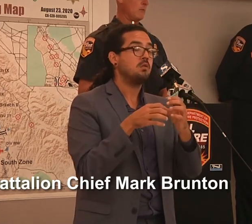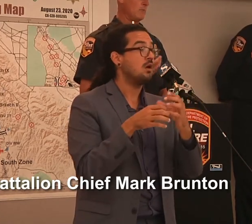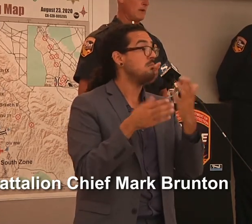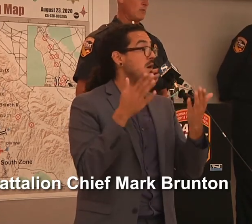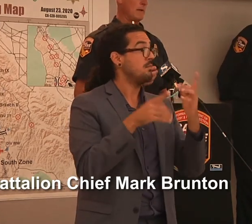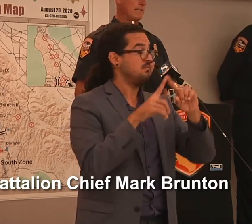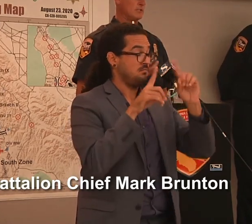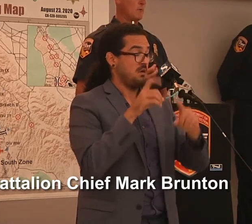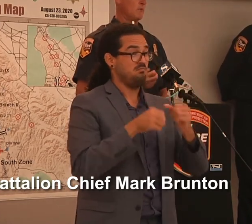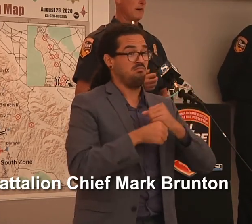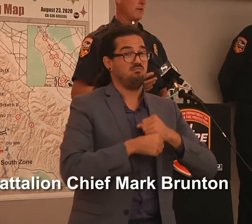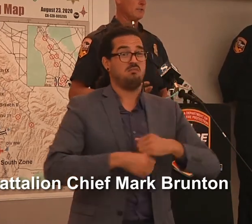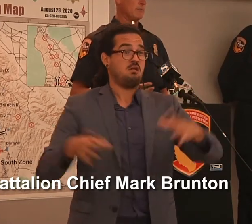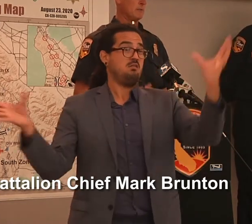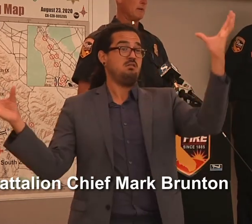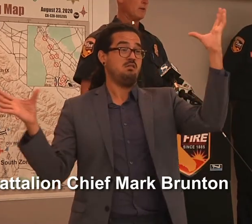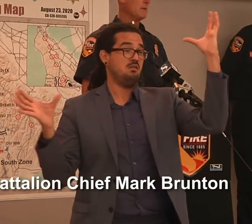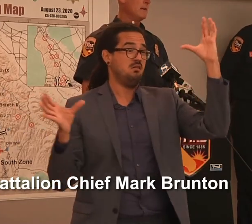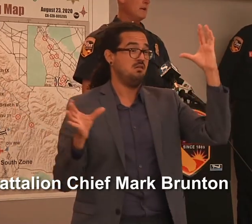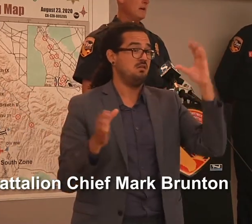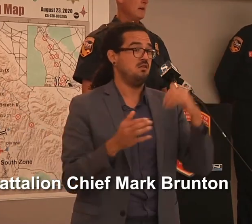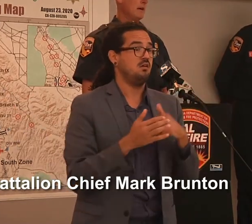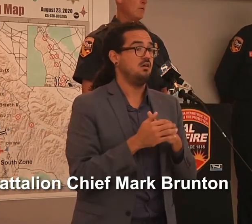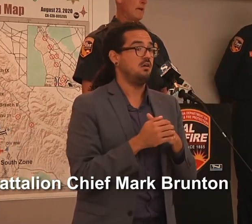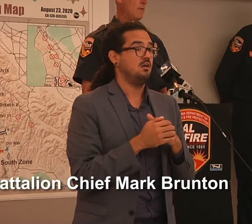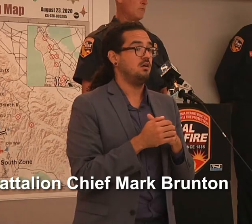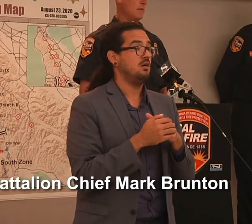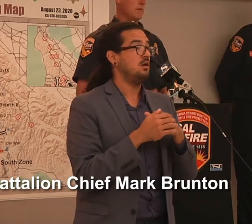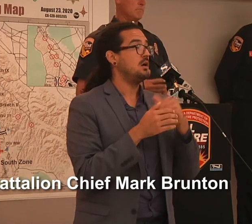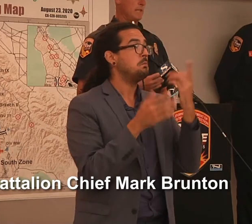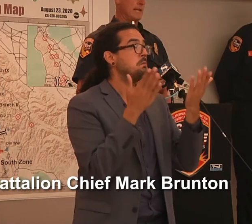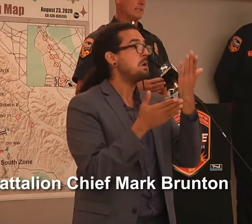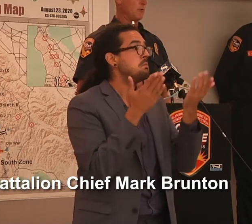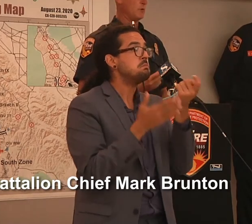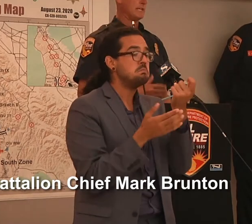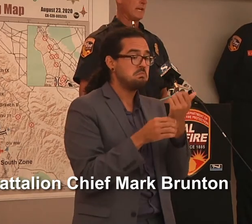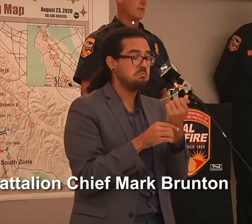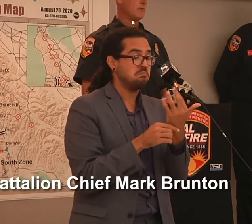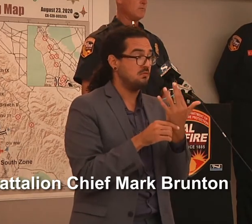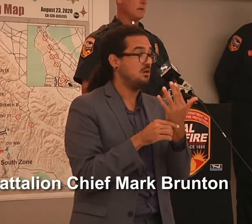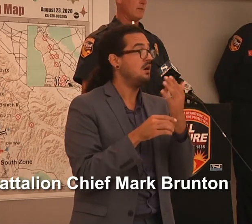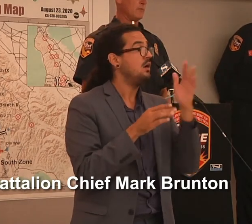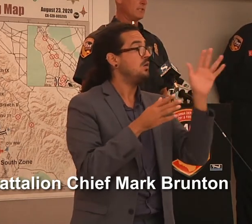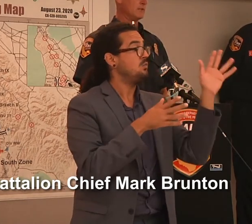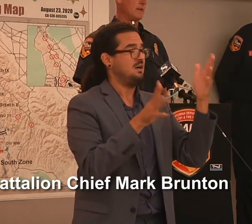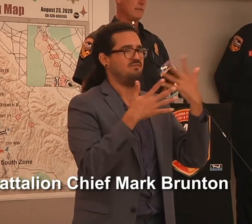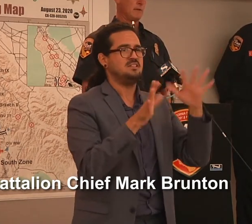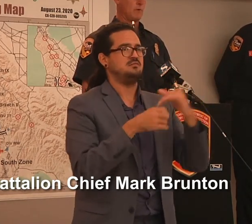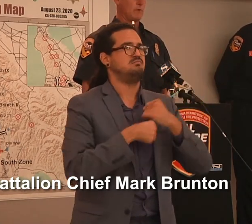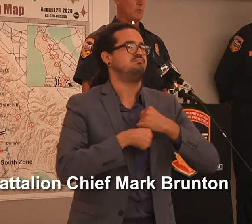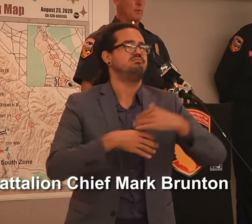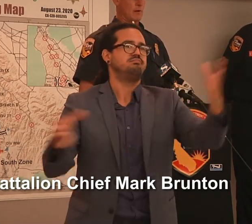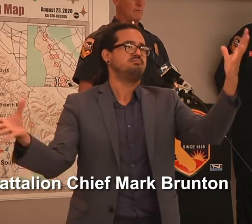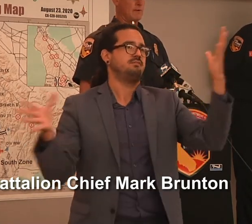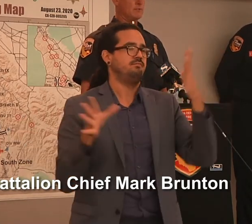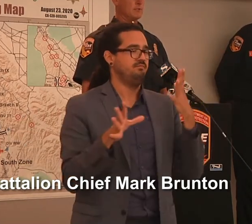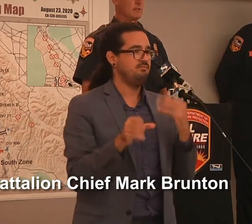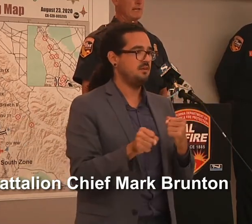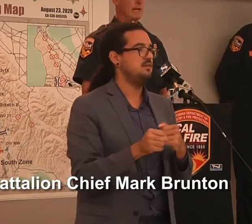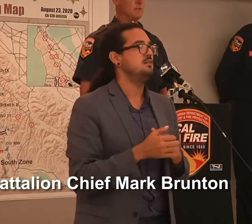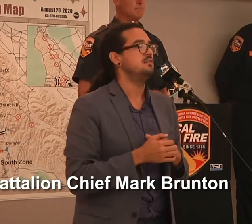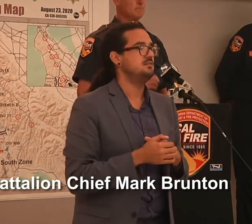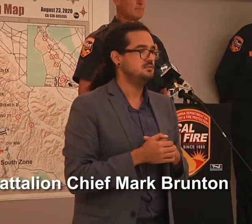behind it that'll make that small fire into something bigger? We have plans that we put together with this event that we knew we were going to